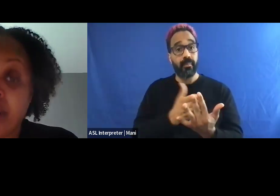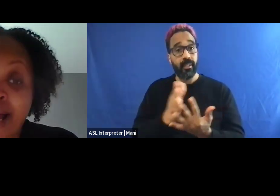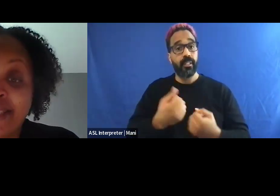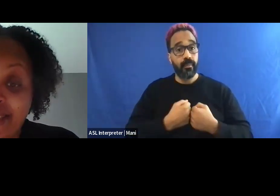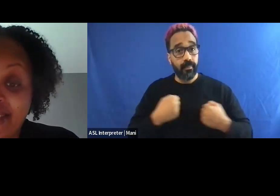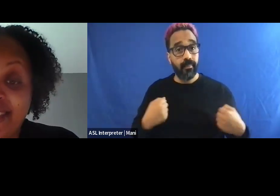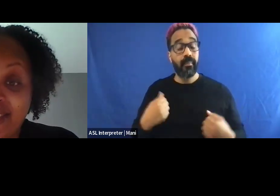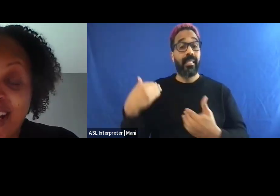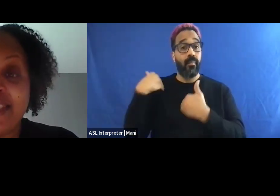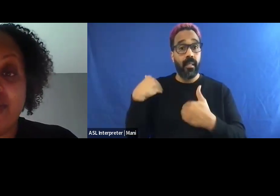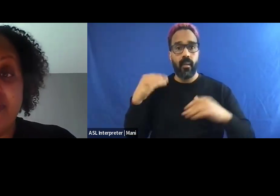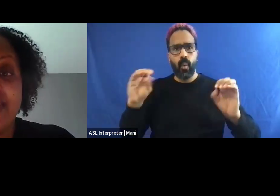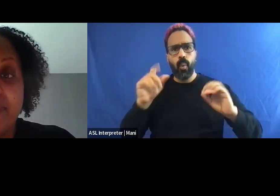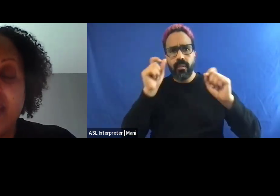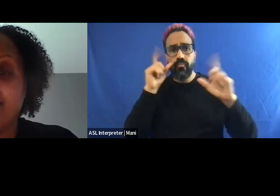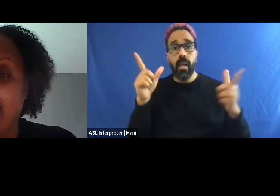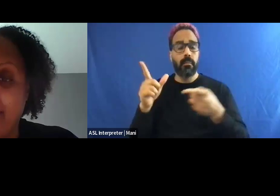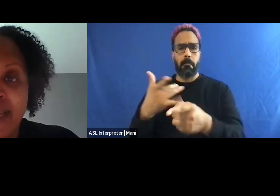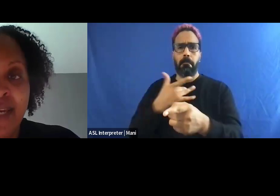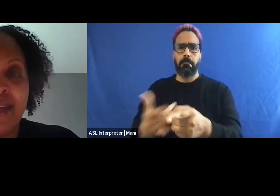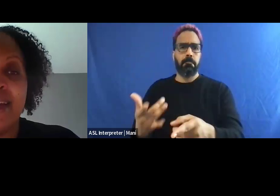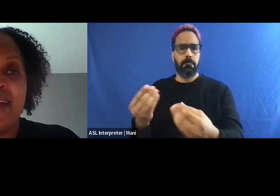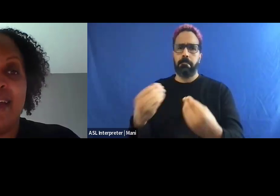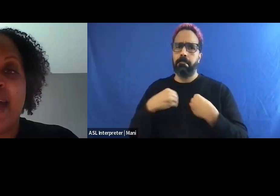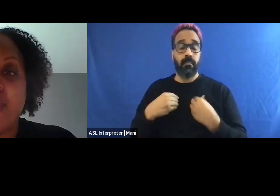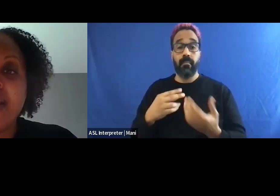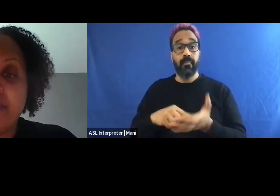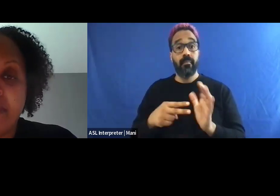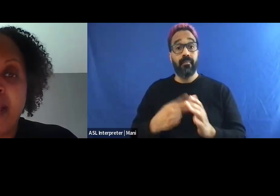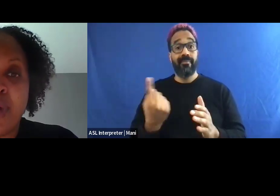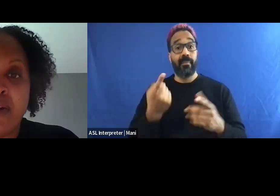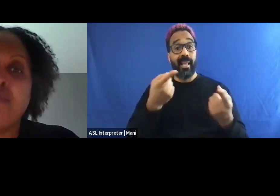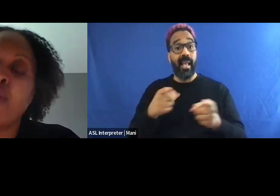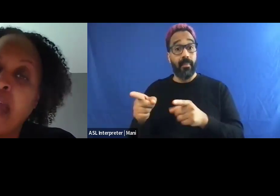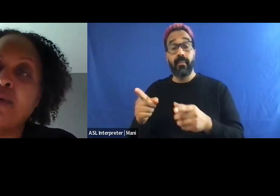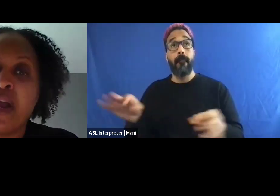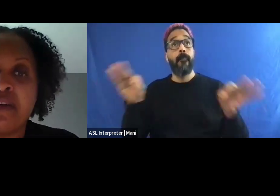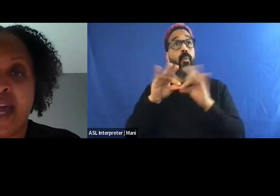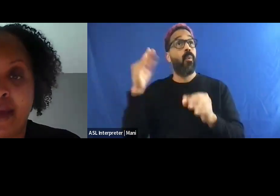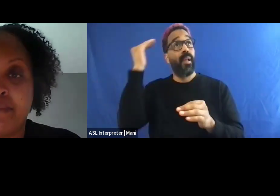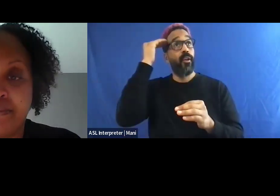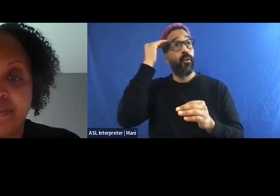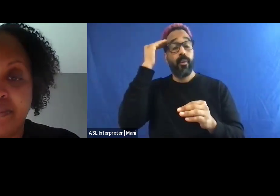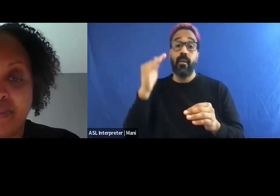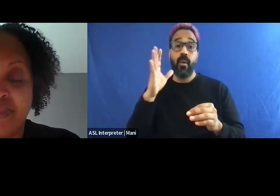No surprises, right? So if something is happening that we need to be made aware of, we're made aware of